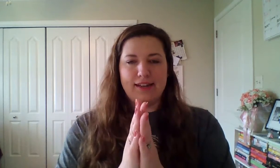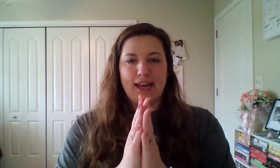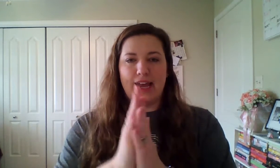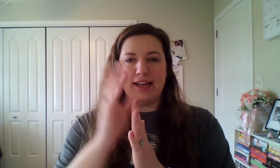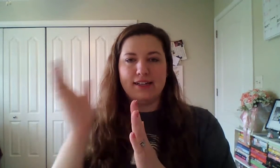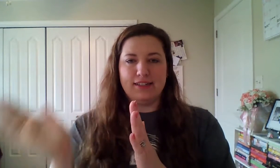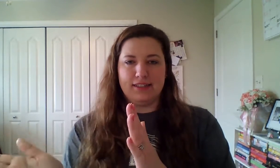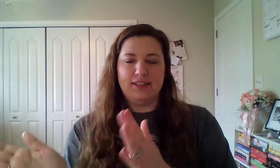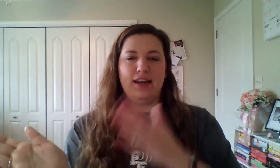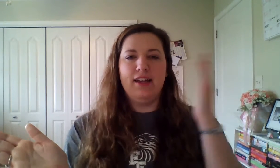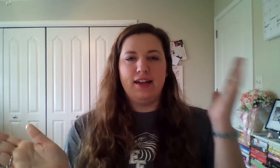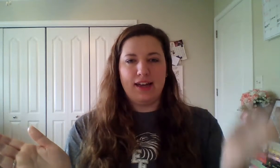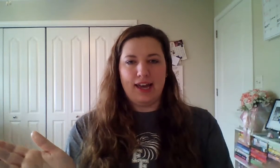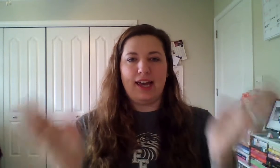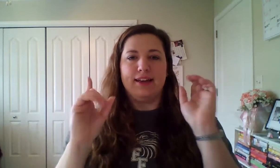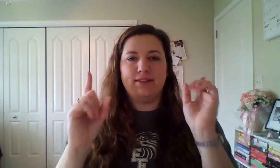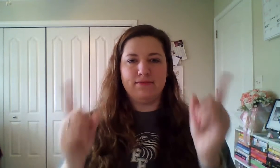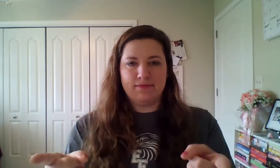Day, da, a.